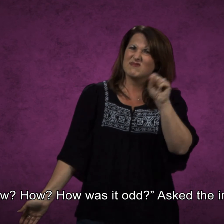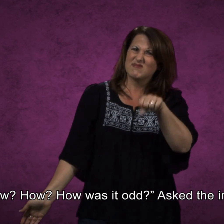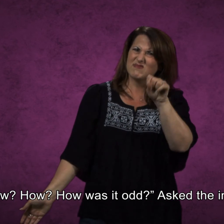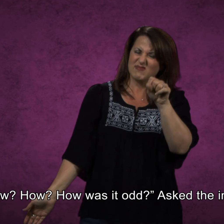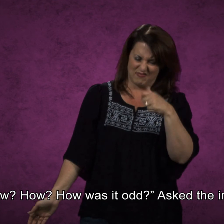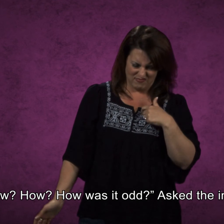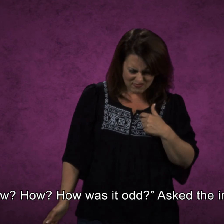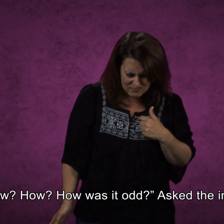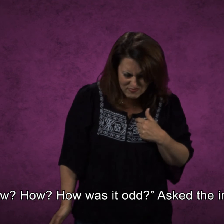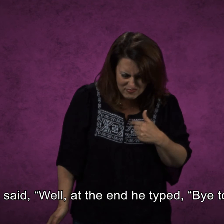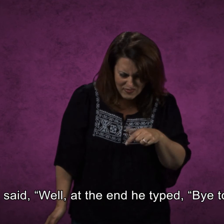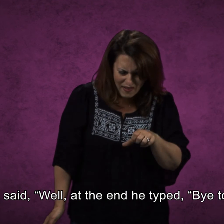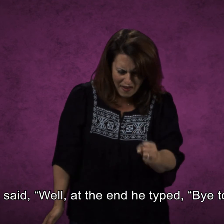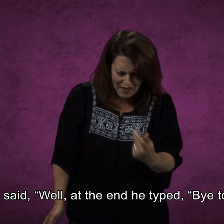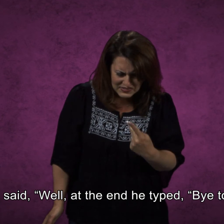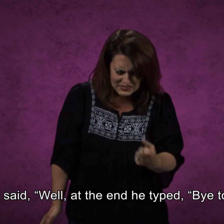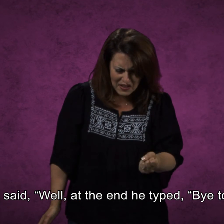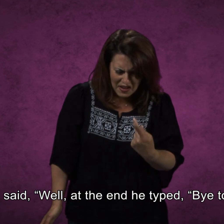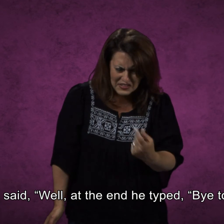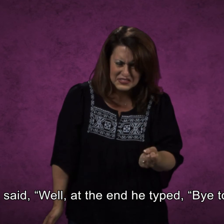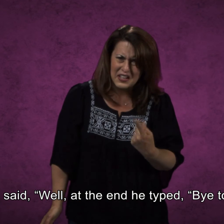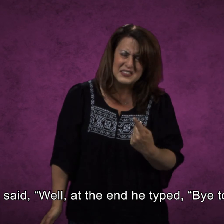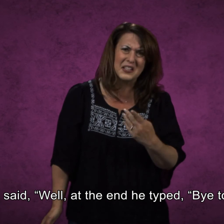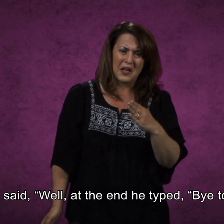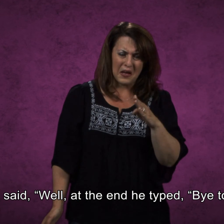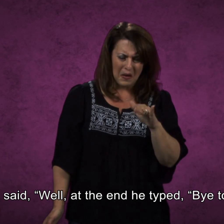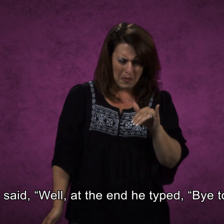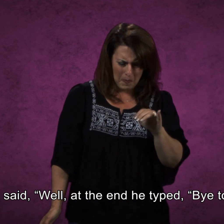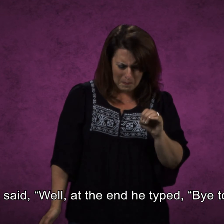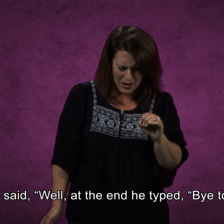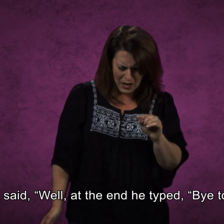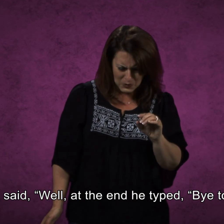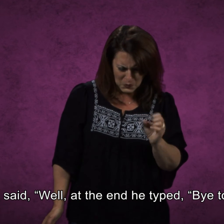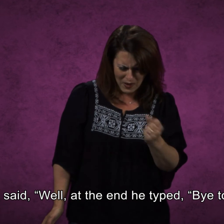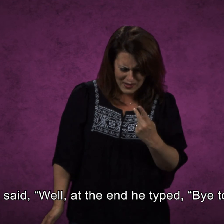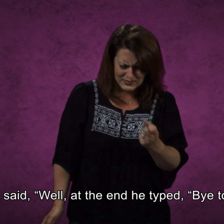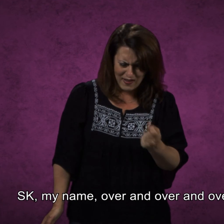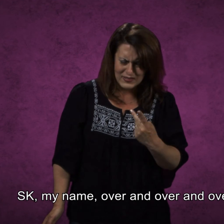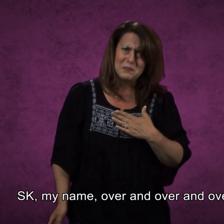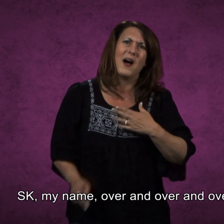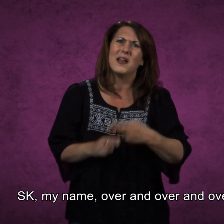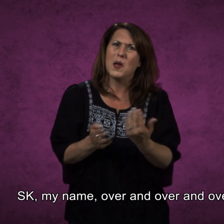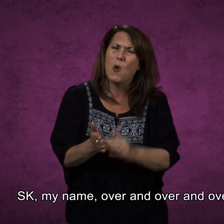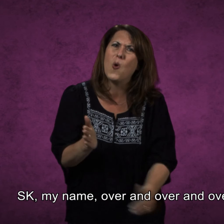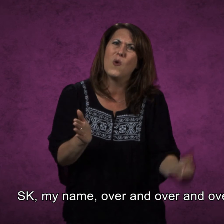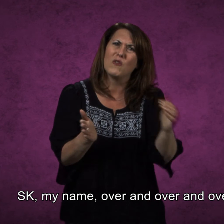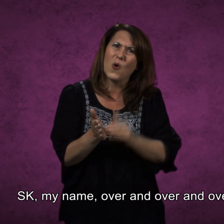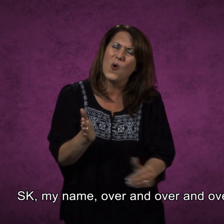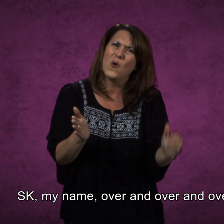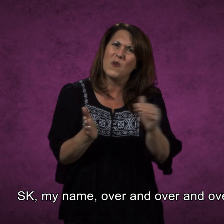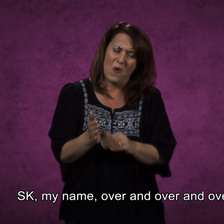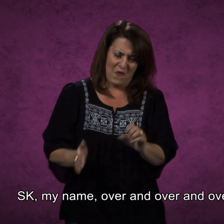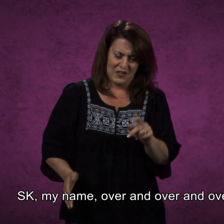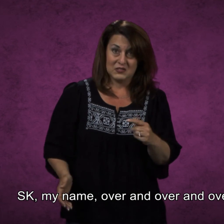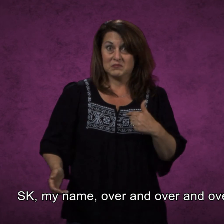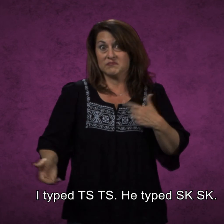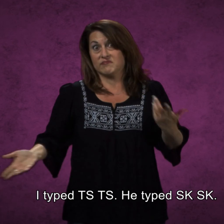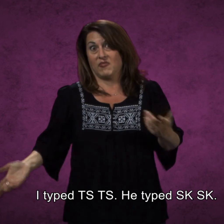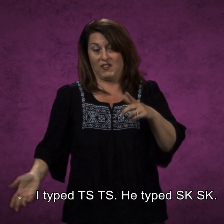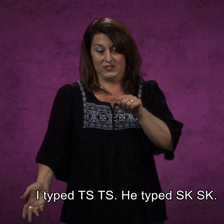instructor. I said, well, at the end he typed bye to SK, my name, over and over and over.